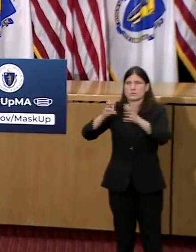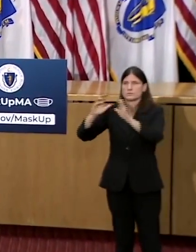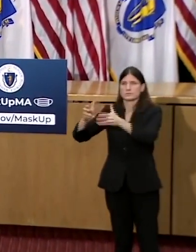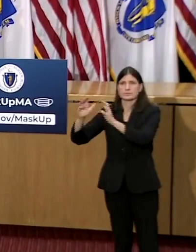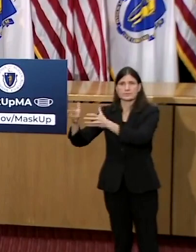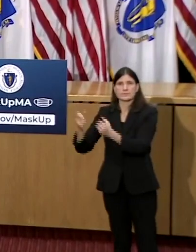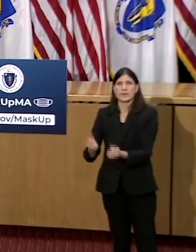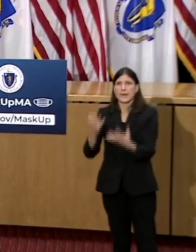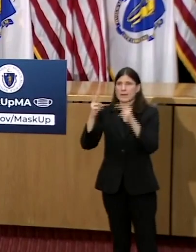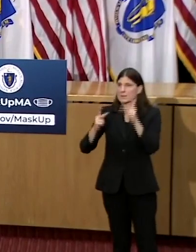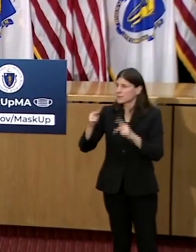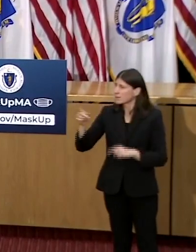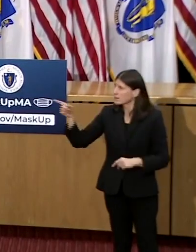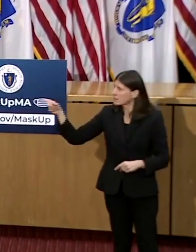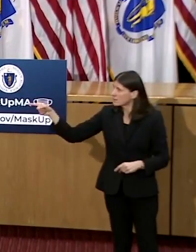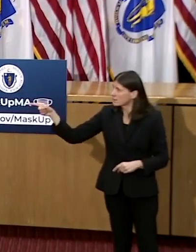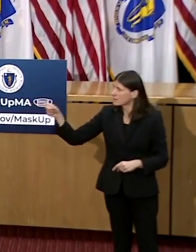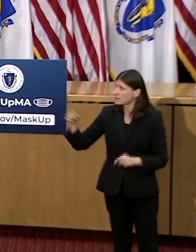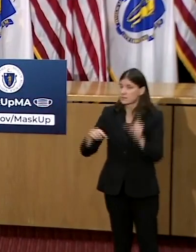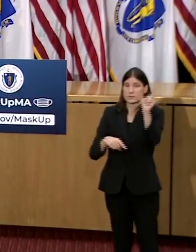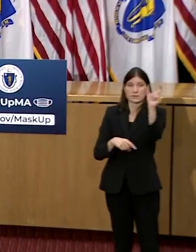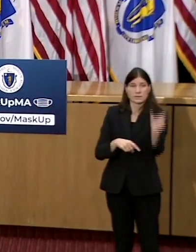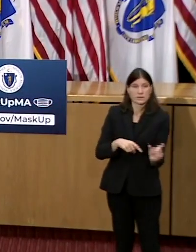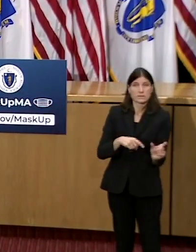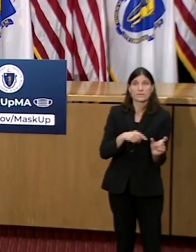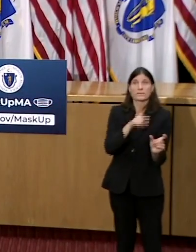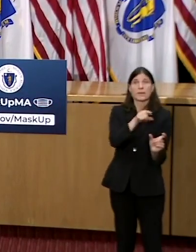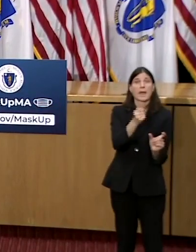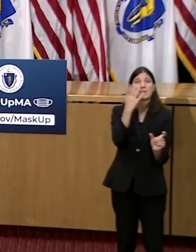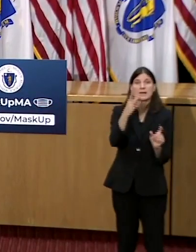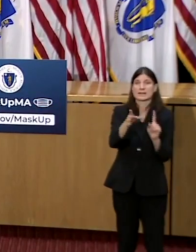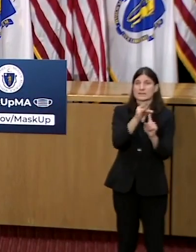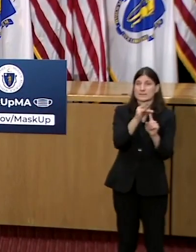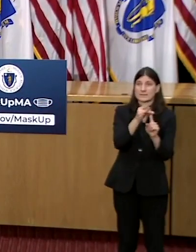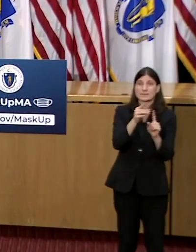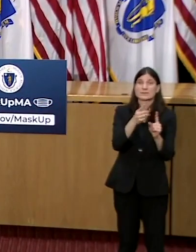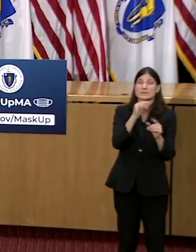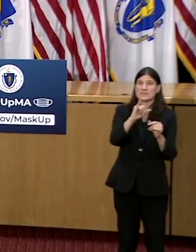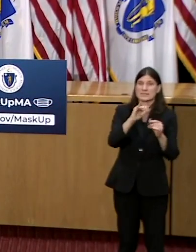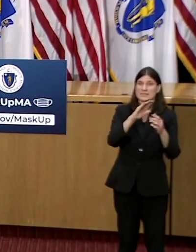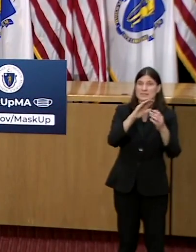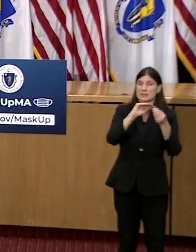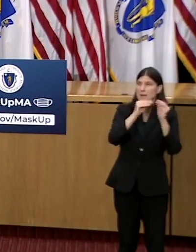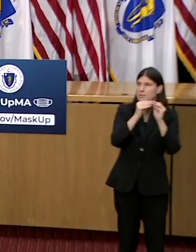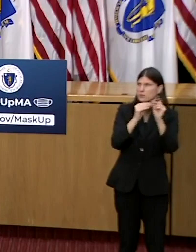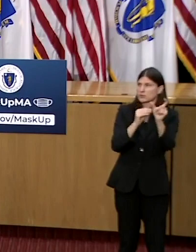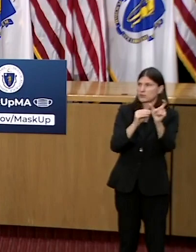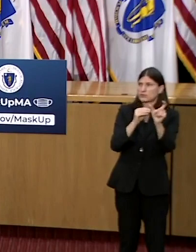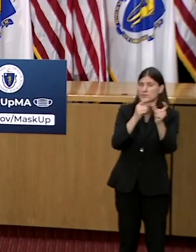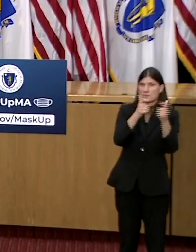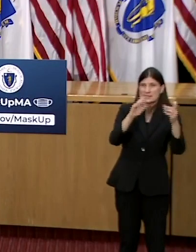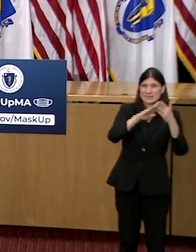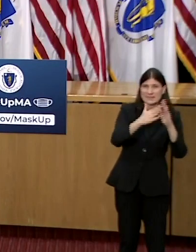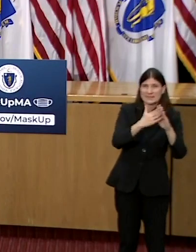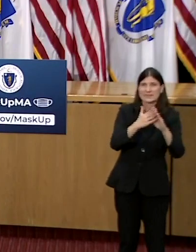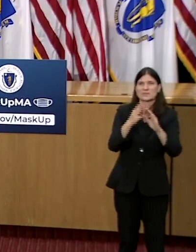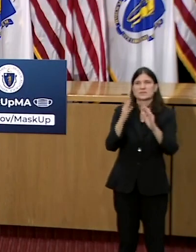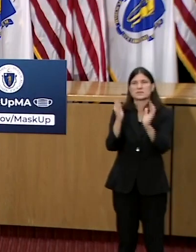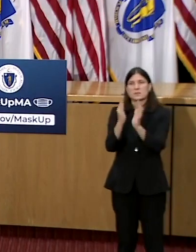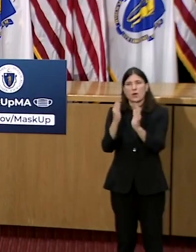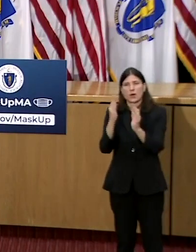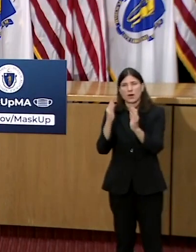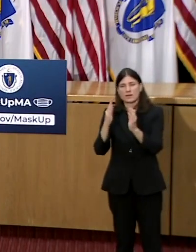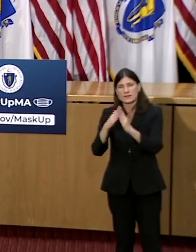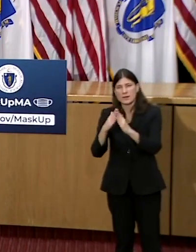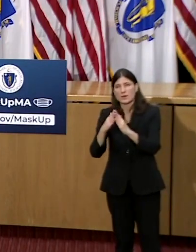these communities, if they had, under our old one-size-fits-all metric, if these folks had a handful of cases, 2 families,